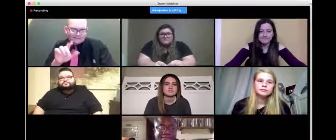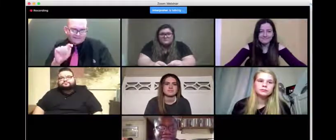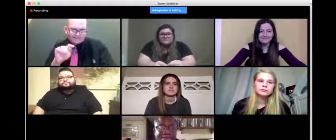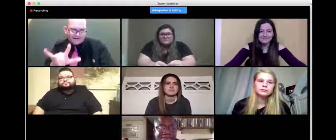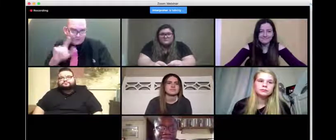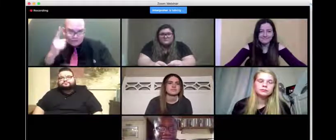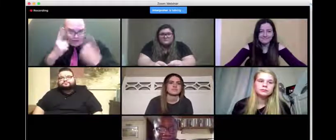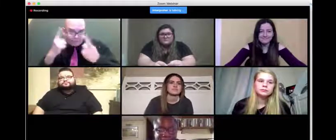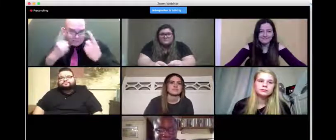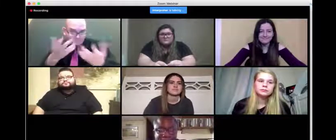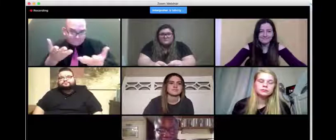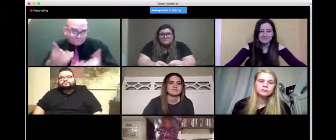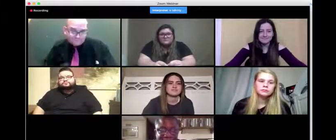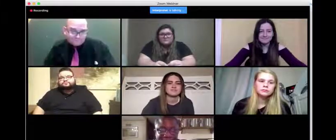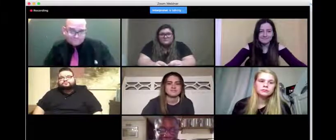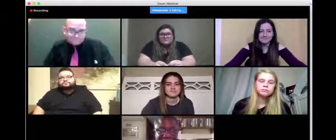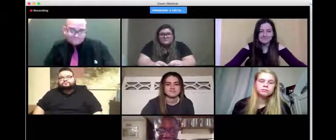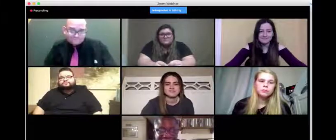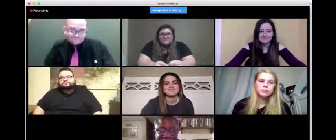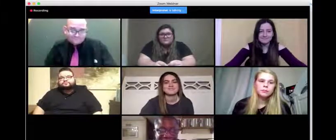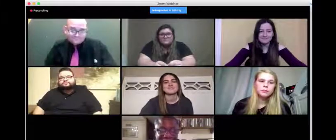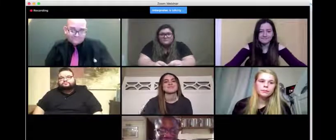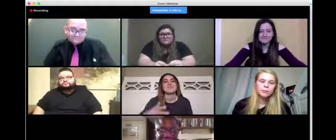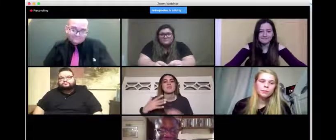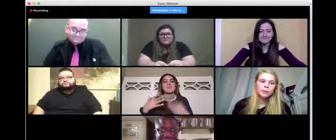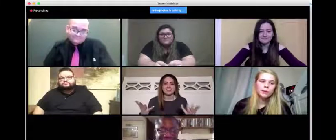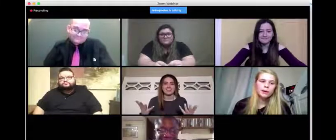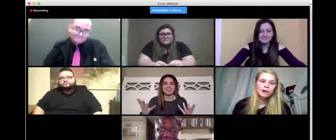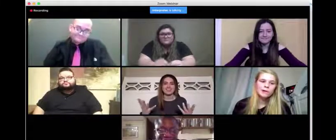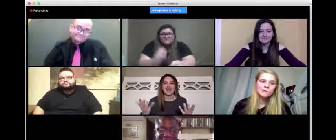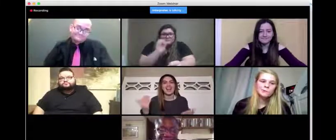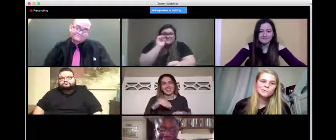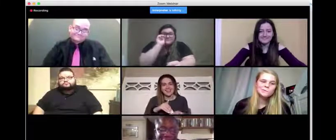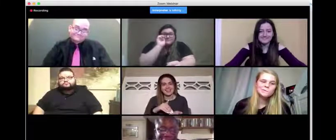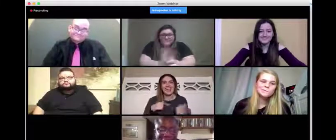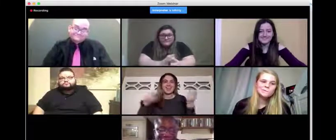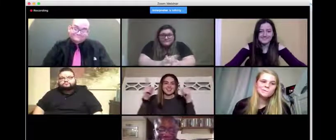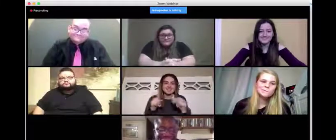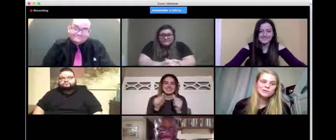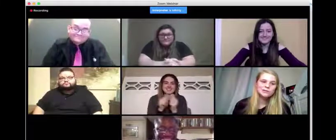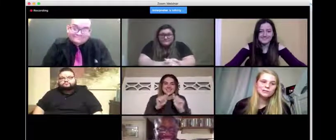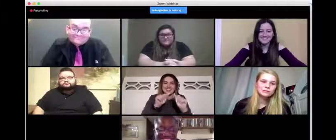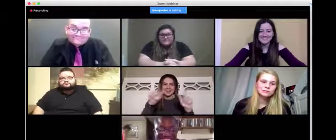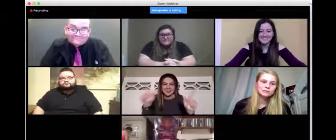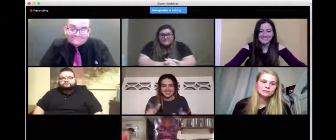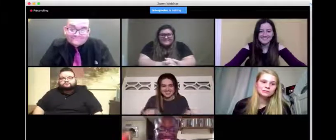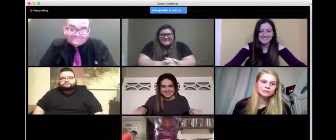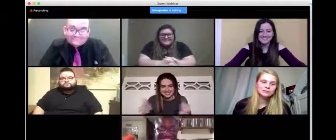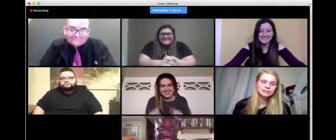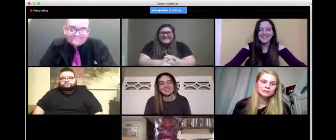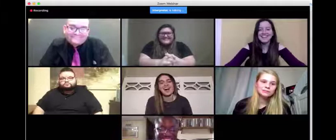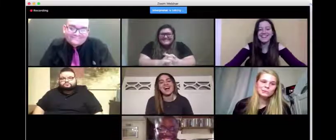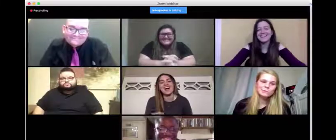Well, again, I agree with everyone, all the comments. One thing that I would like to think is,